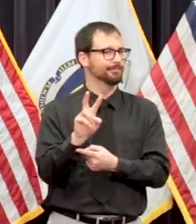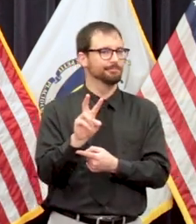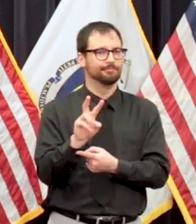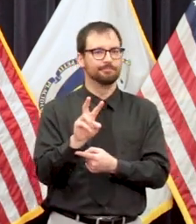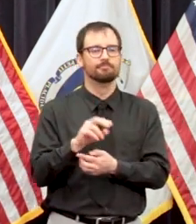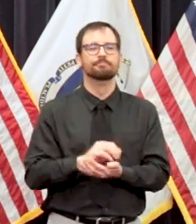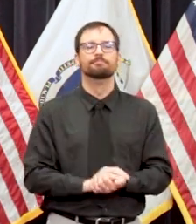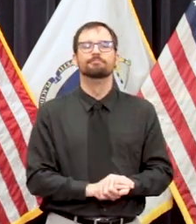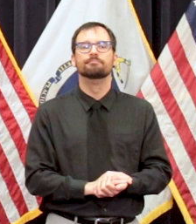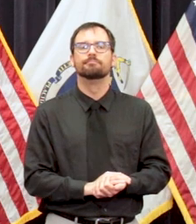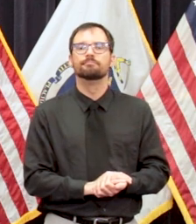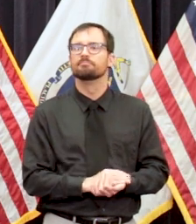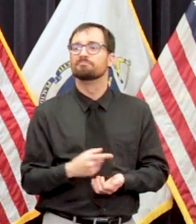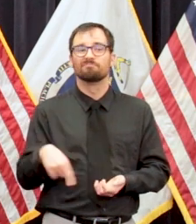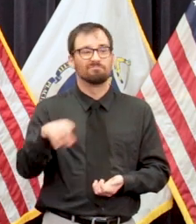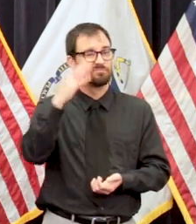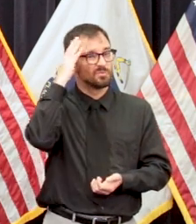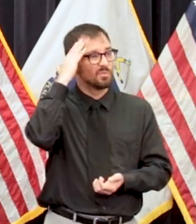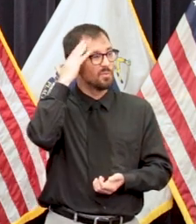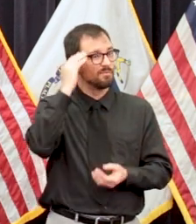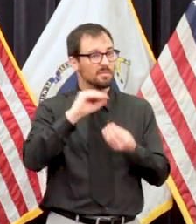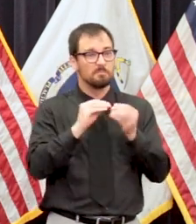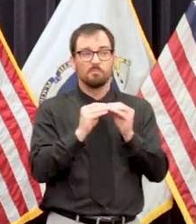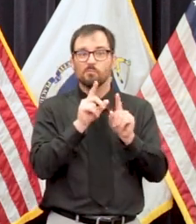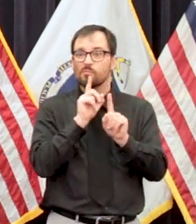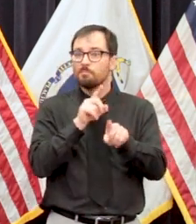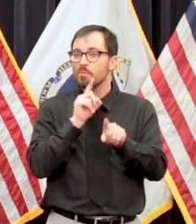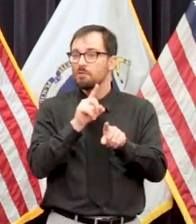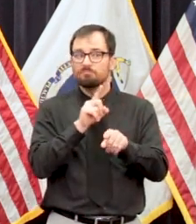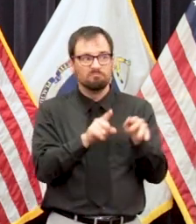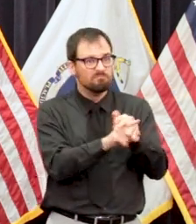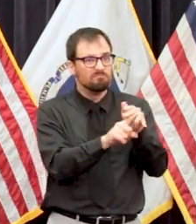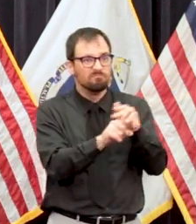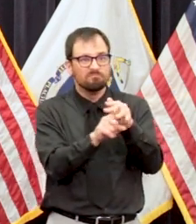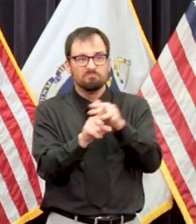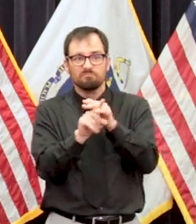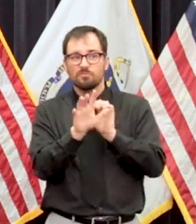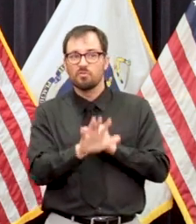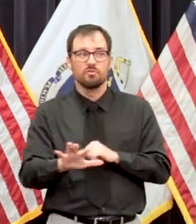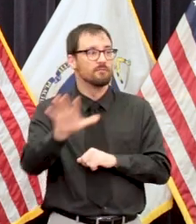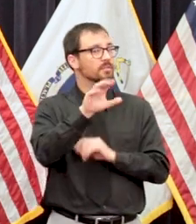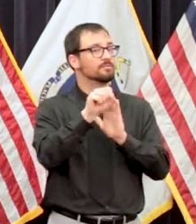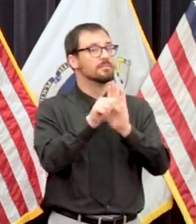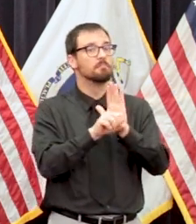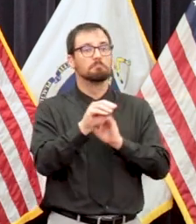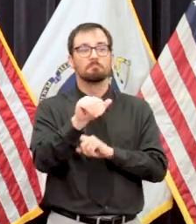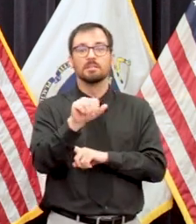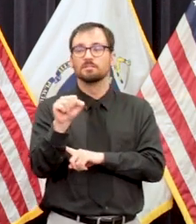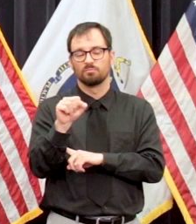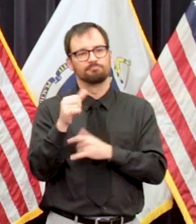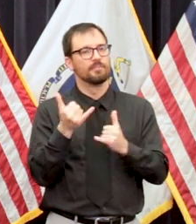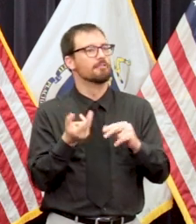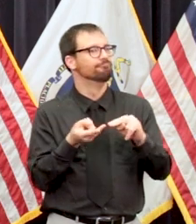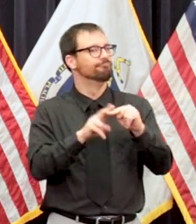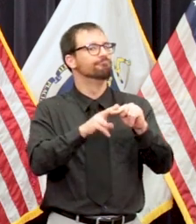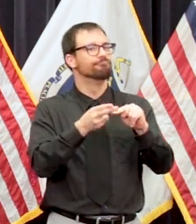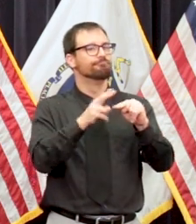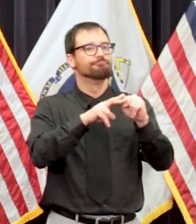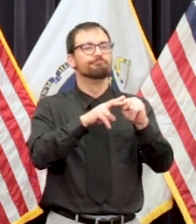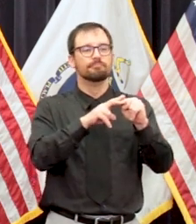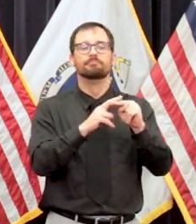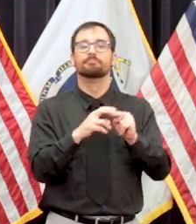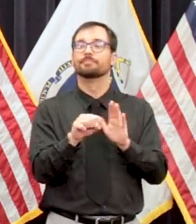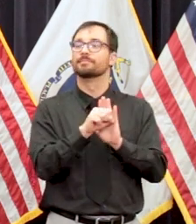of reported cases has seen a significant uptick in the United States and Massachusetts. And our state health officials are closely monitoring and